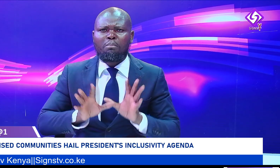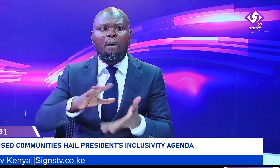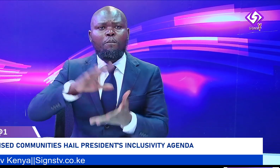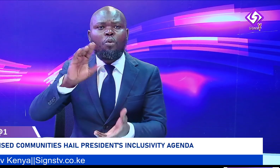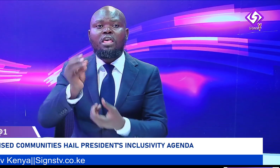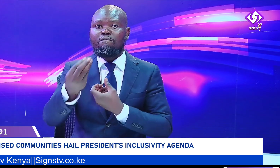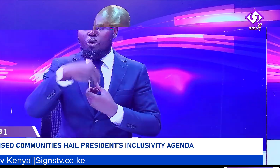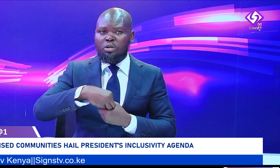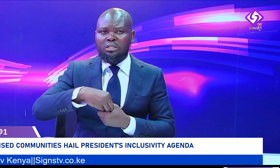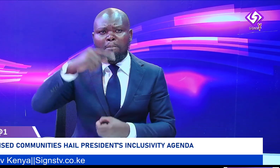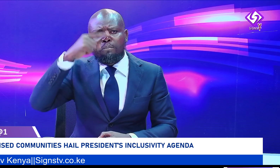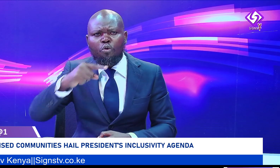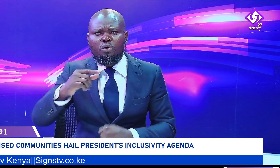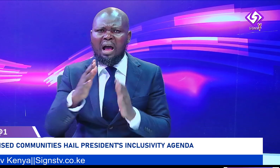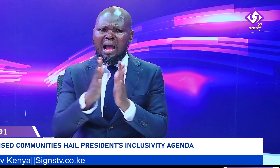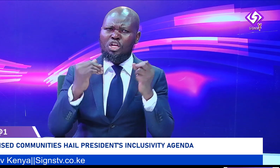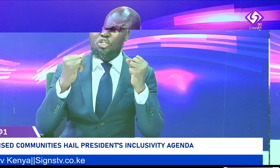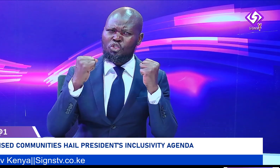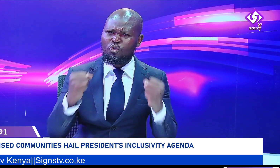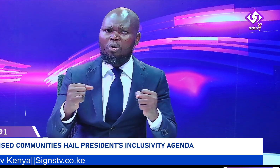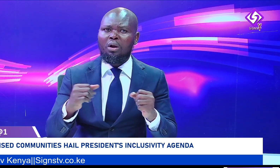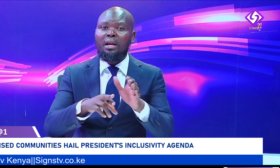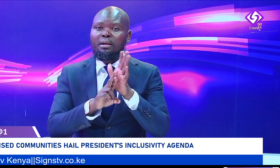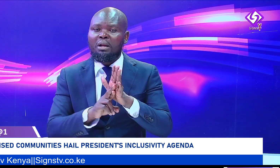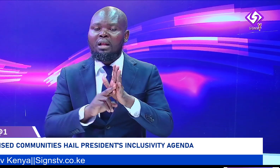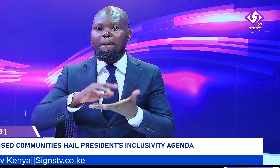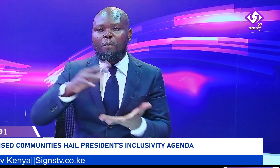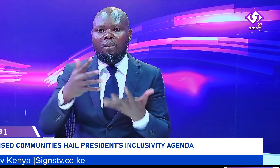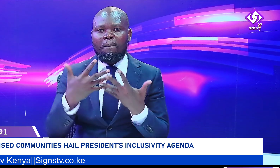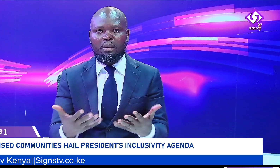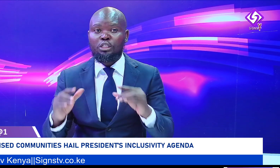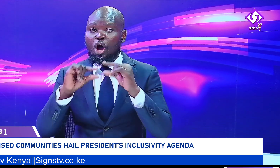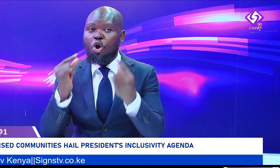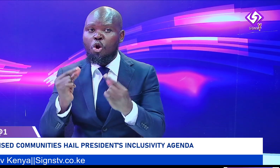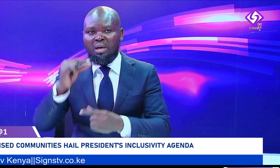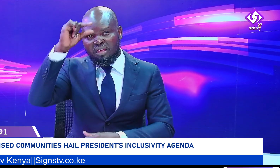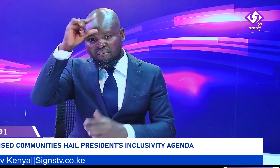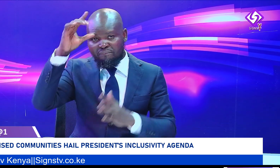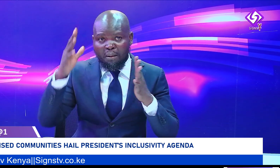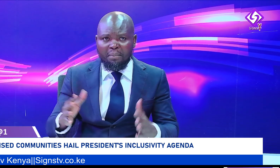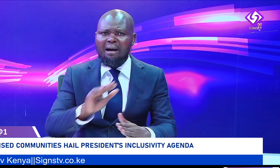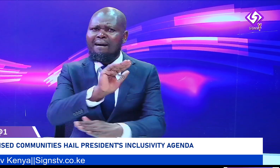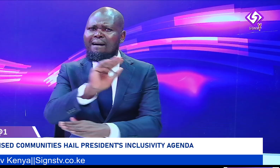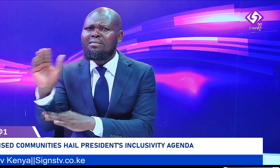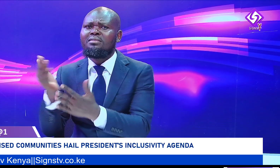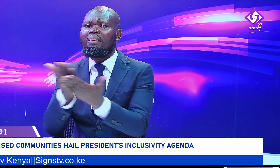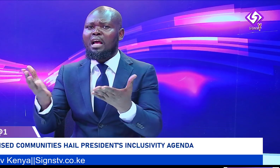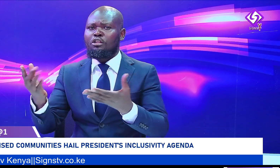they plan to push for sustained inclusive policies and stronger representation of marginalized groups in governance. They